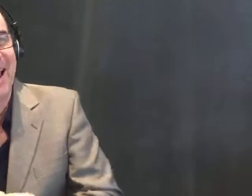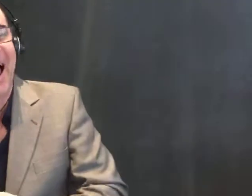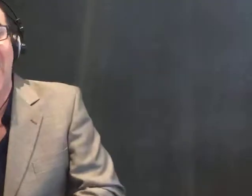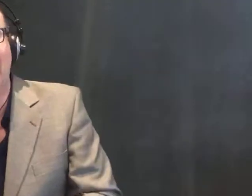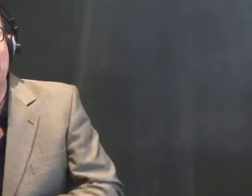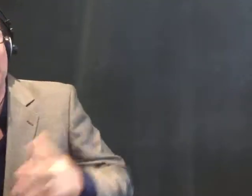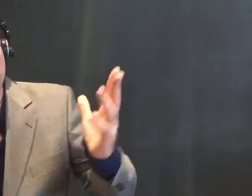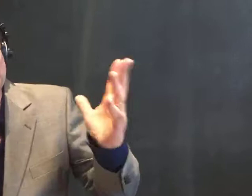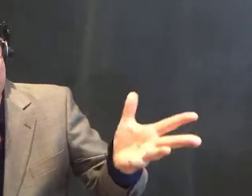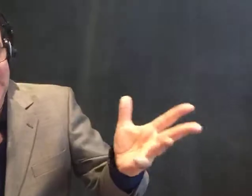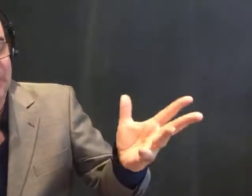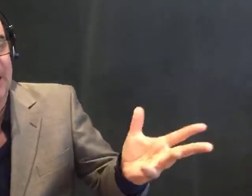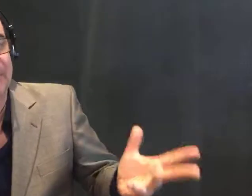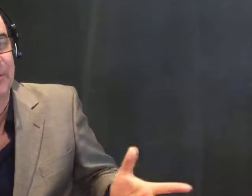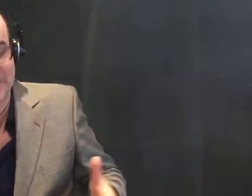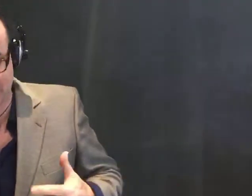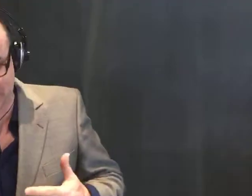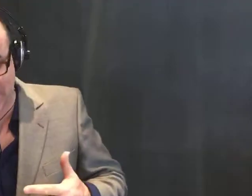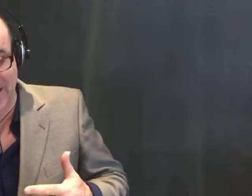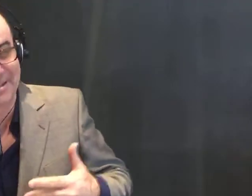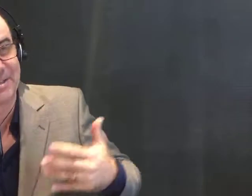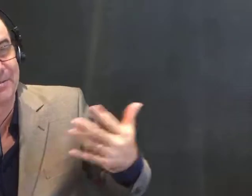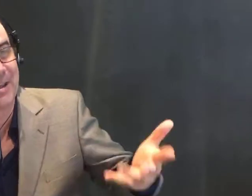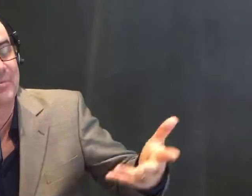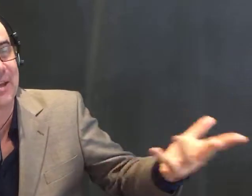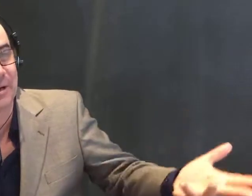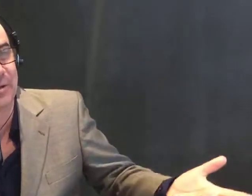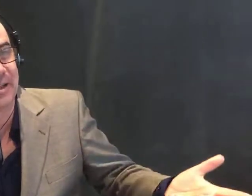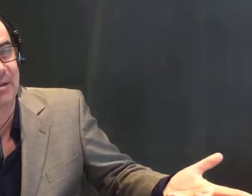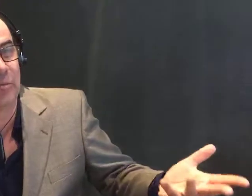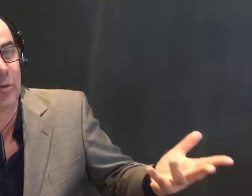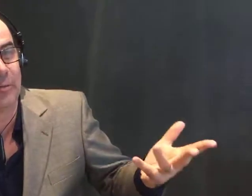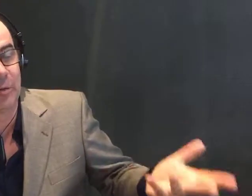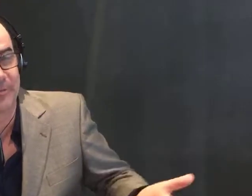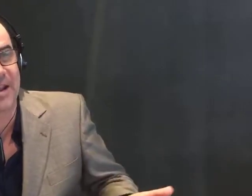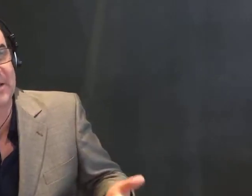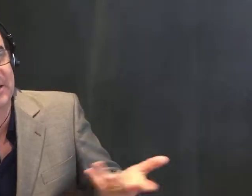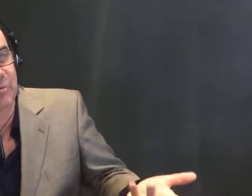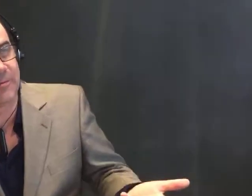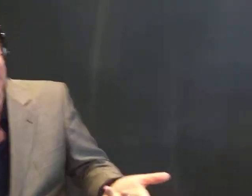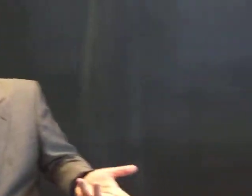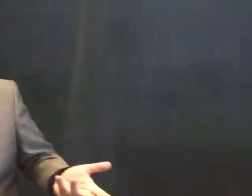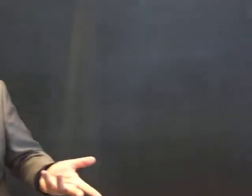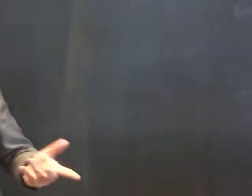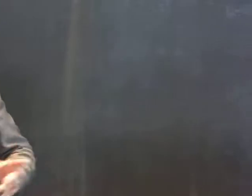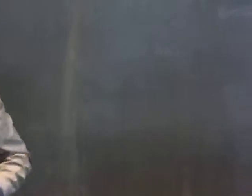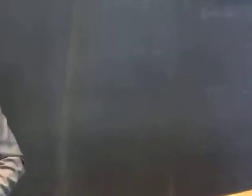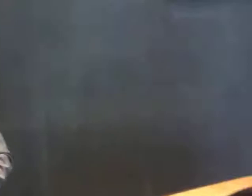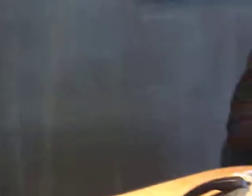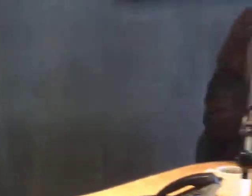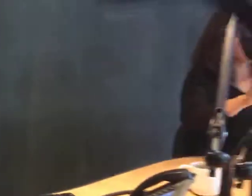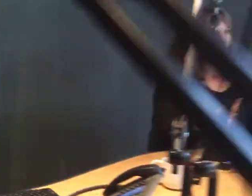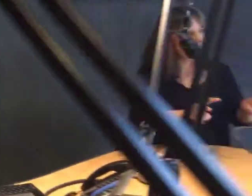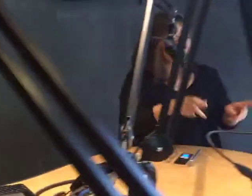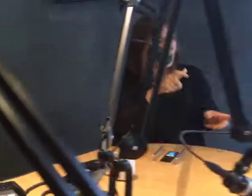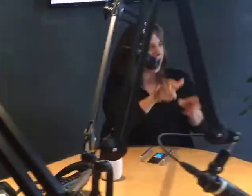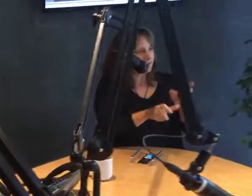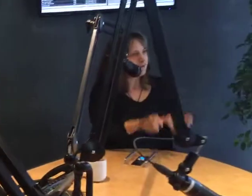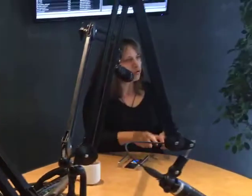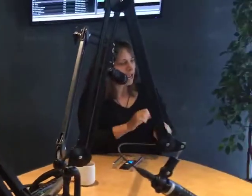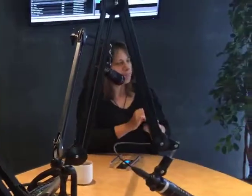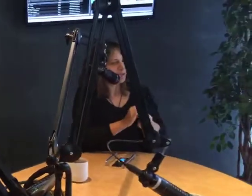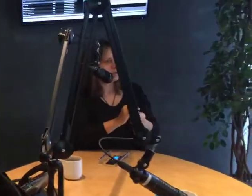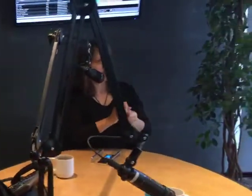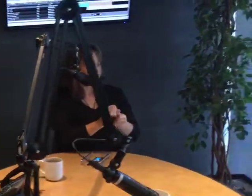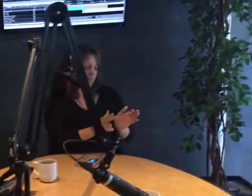sure, but we're certainly looking forward to developing and learning more phrases and more vocabulary in New Zealand Sign